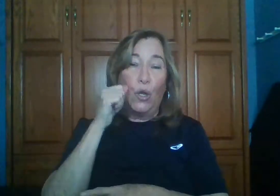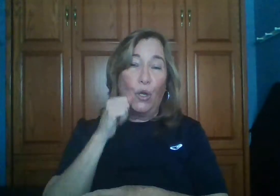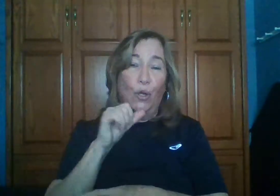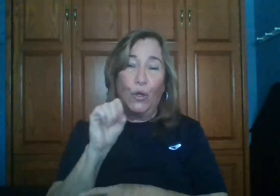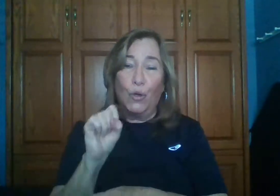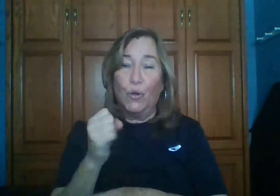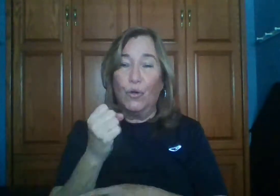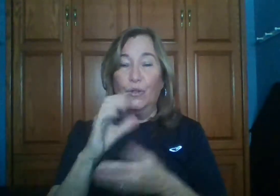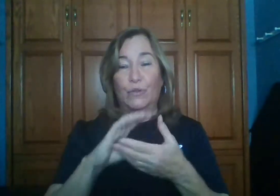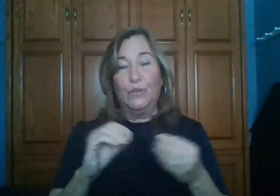story. Again,